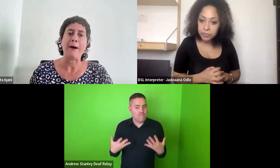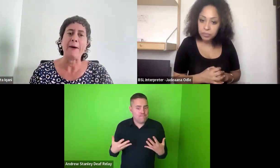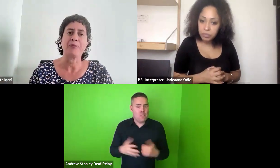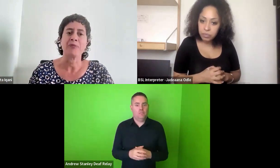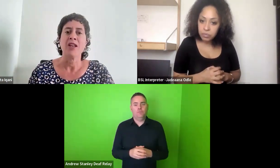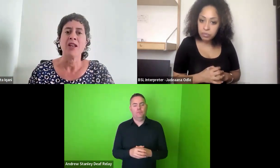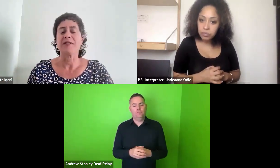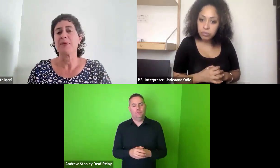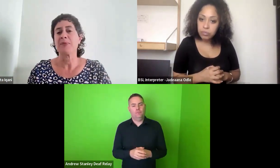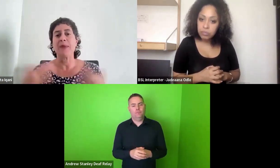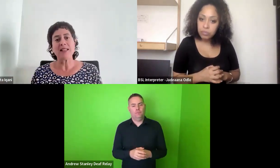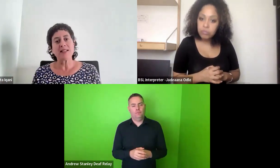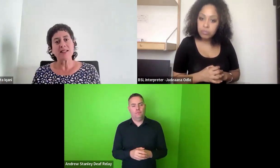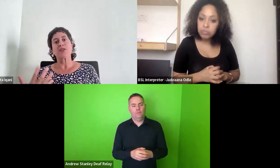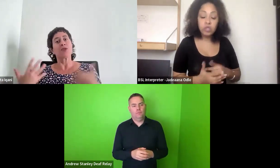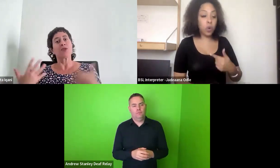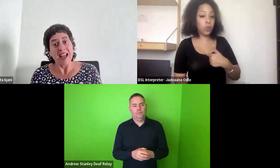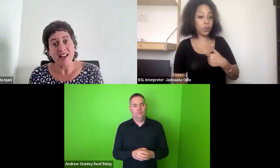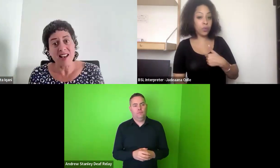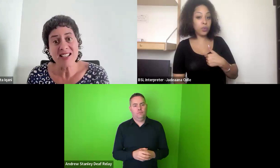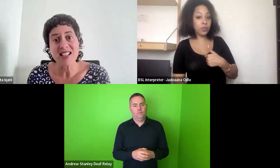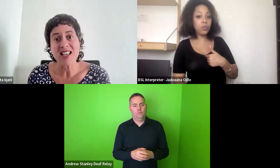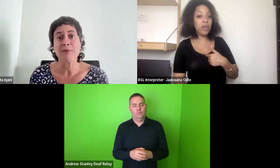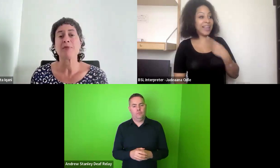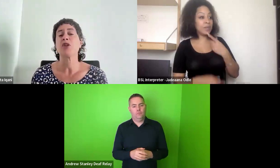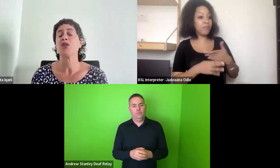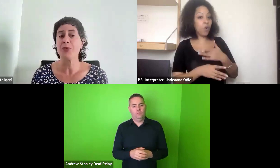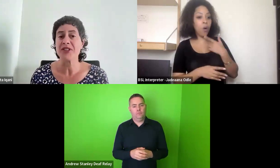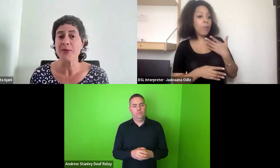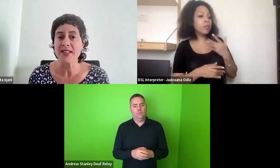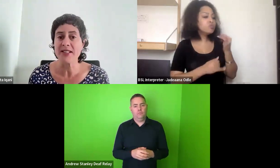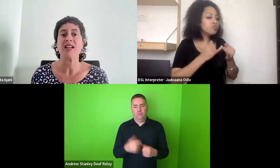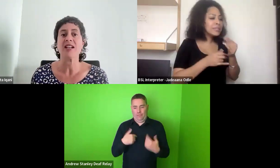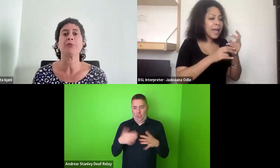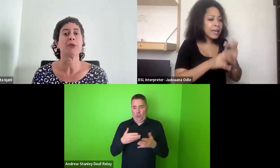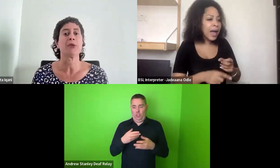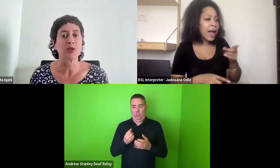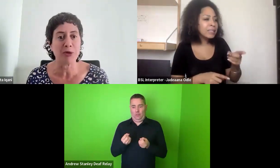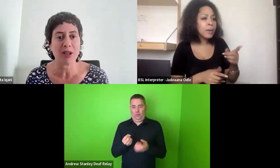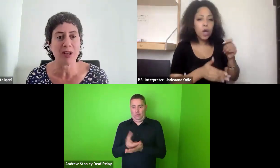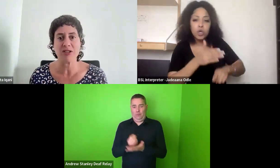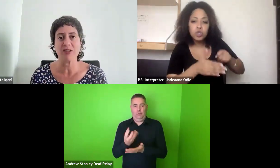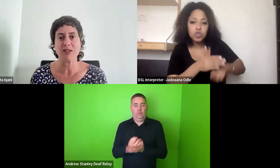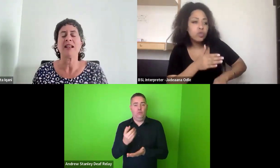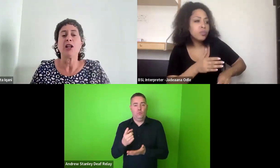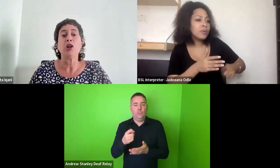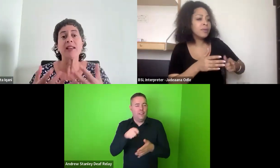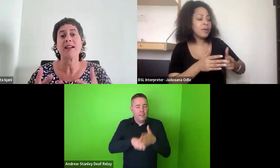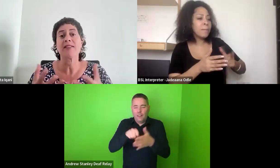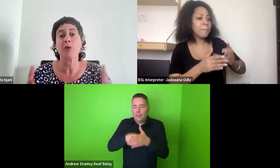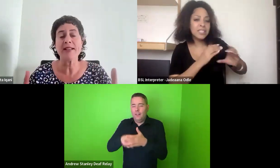organized. So I've spent many years critically analyzing consumerist messaging, promotional communication,